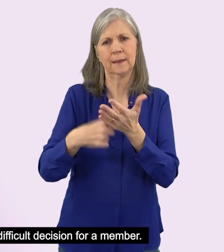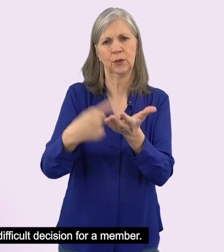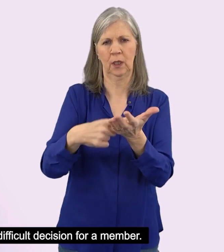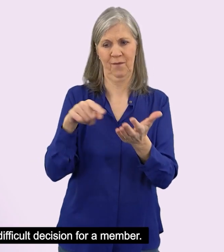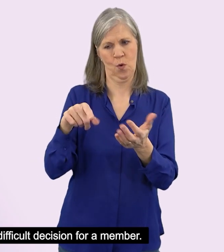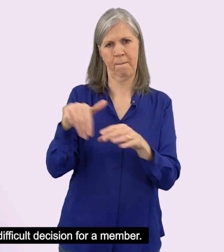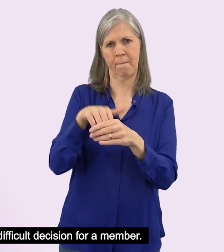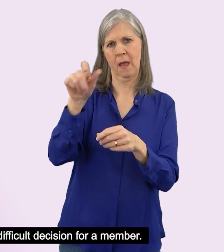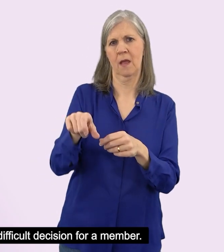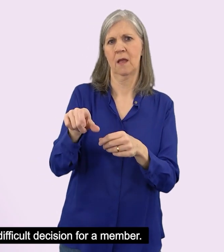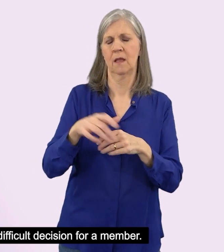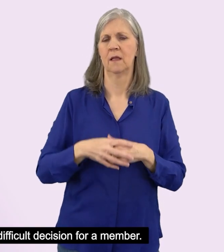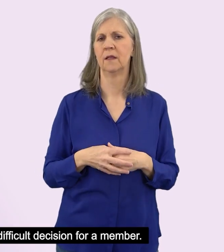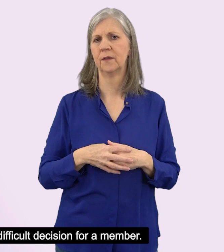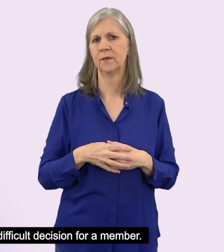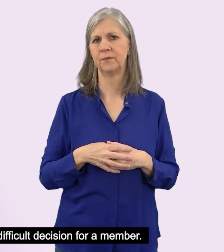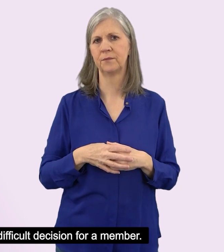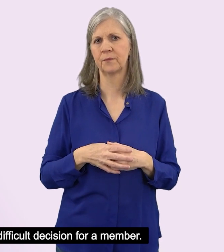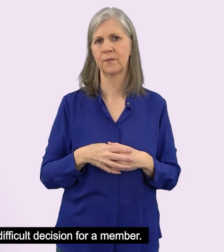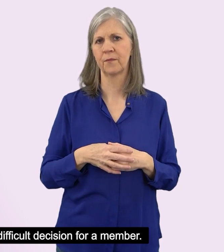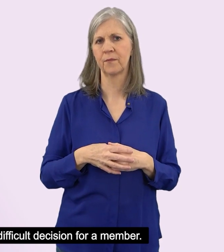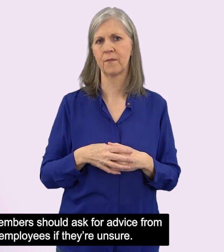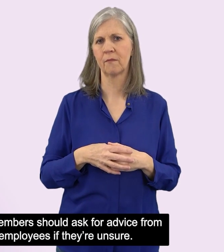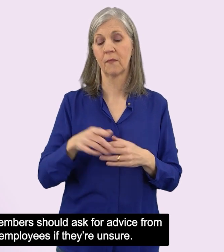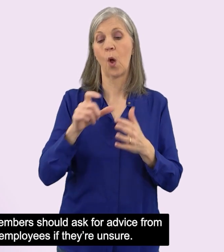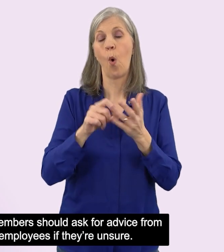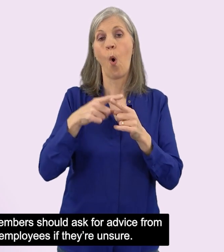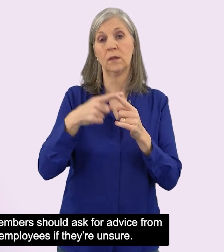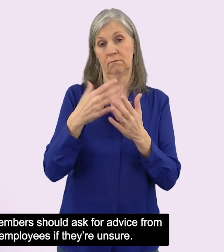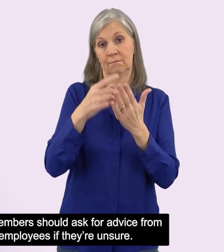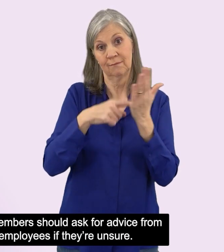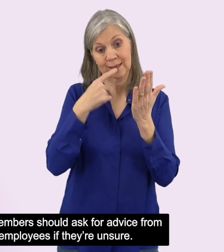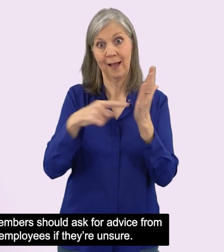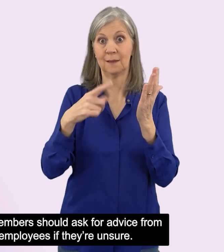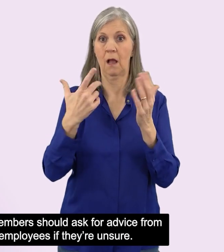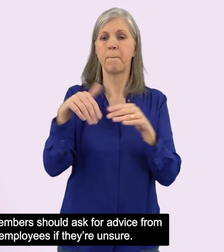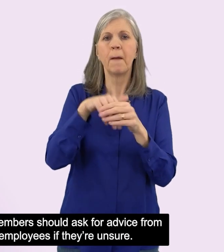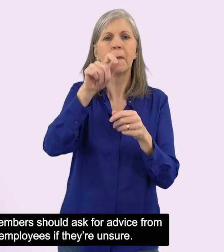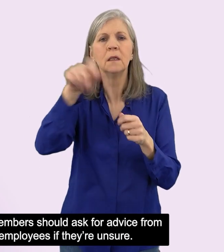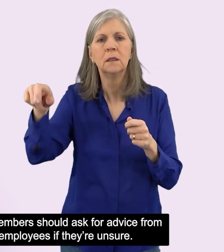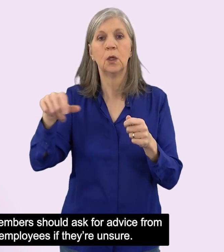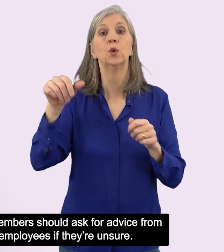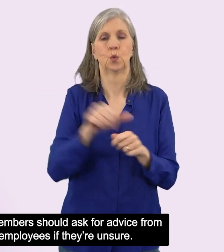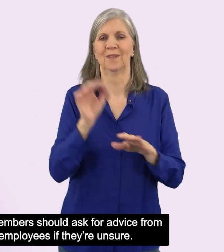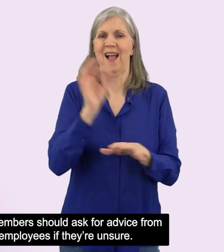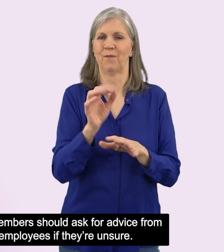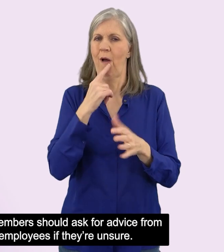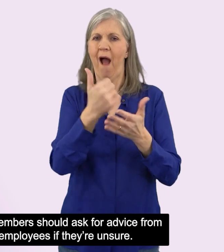9.3. This is often a difficult decision for a member. The Code states that members should ask for advice from